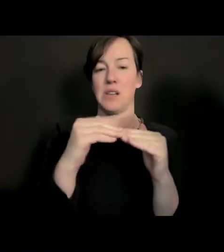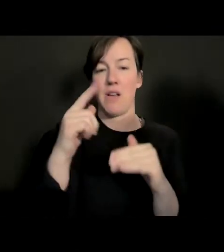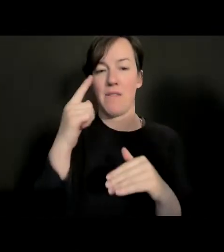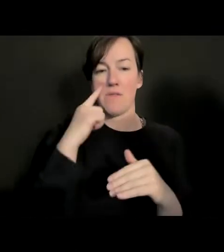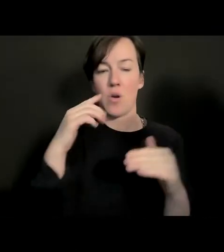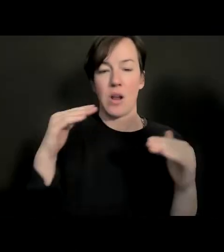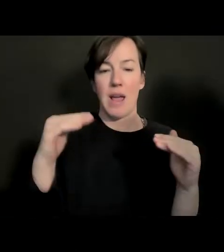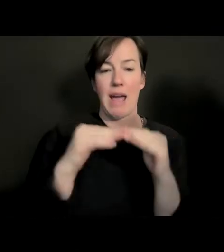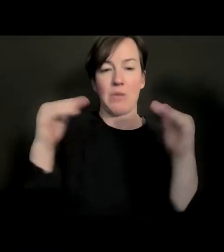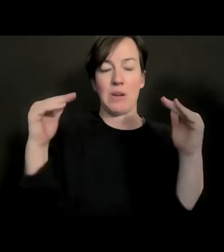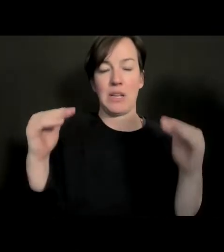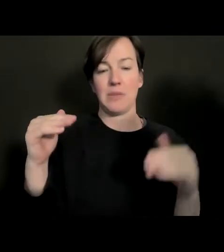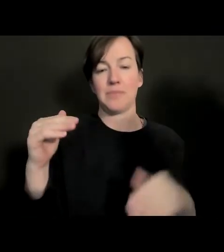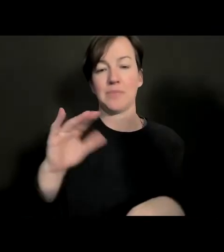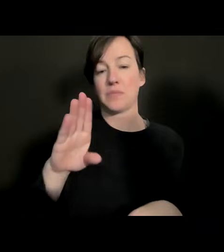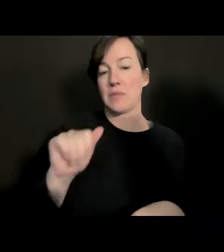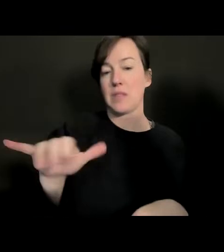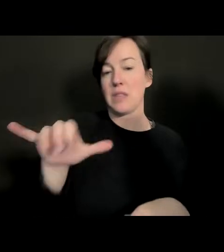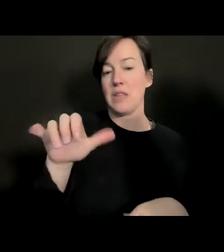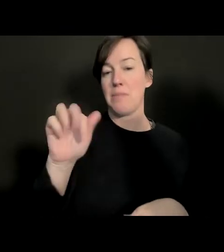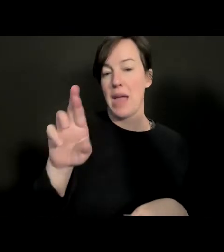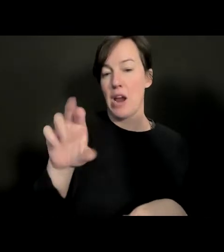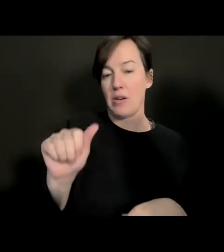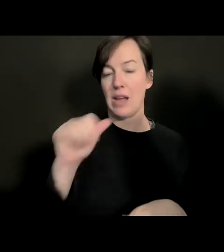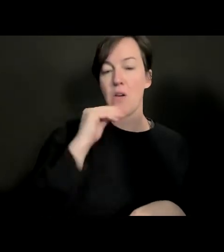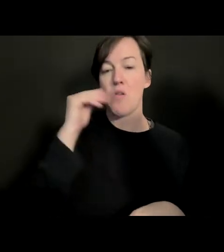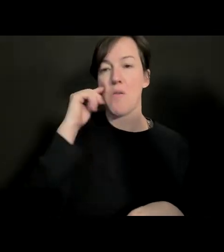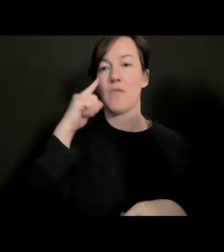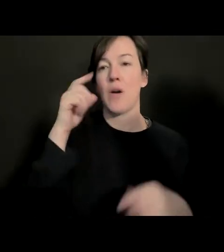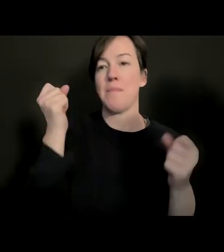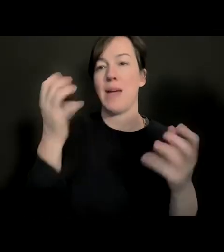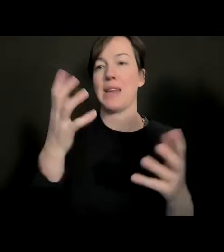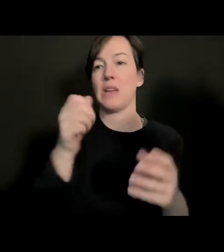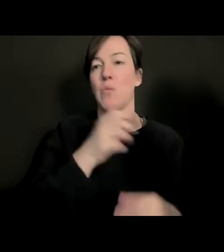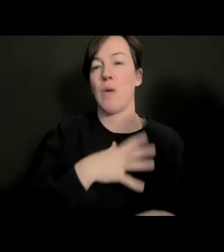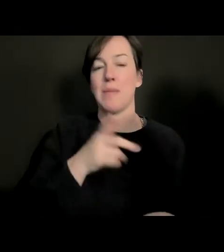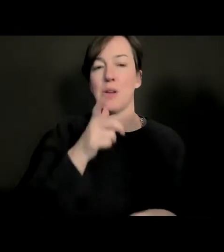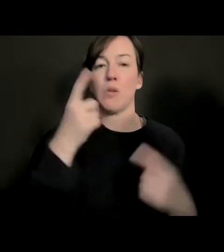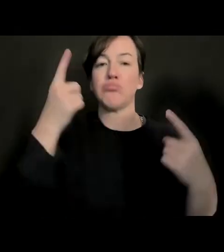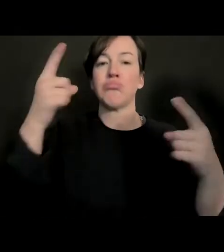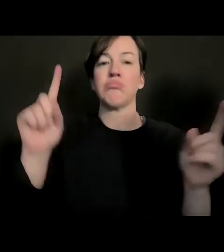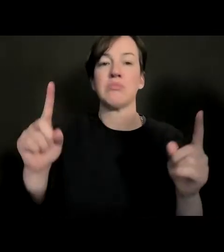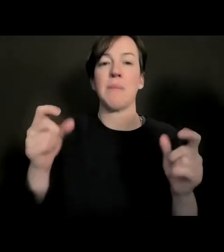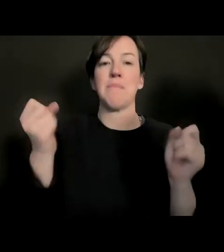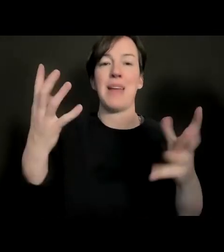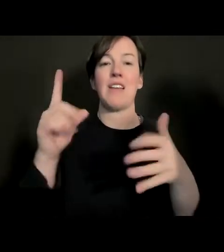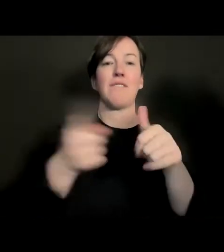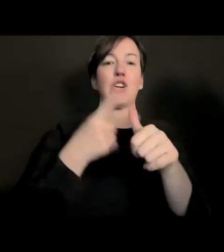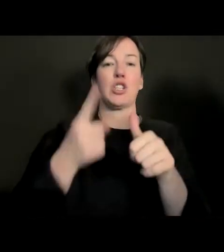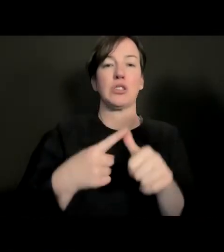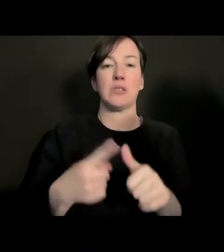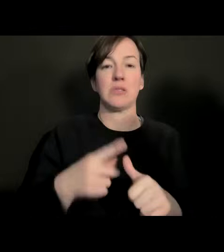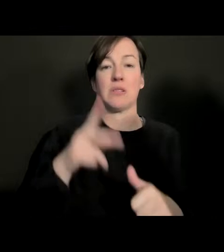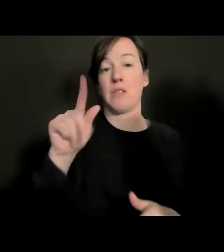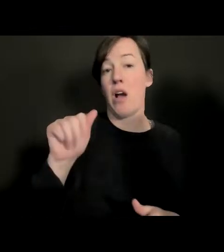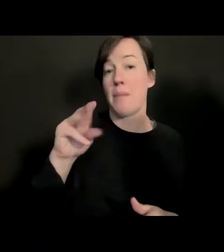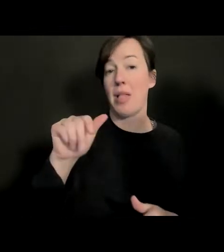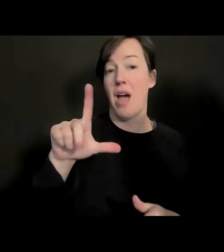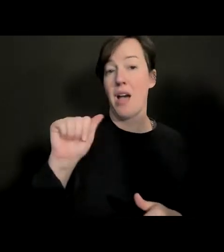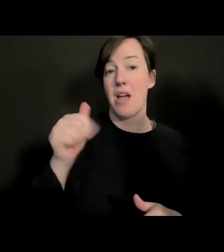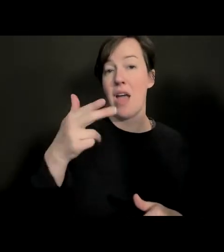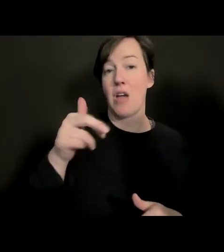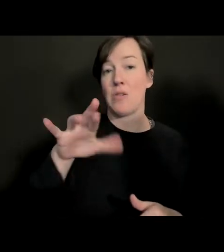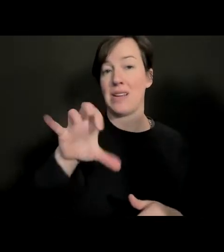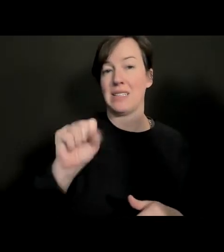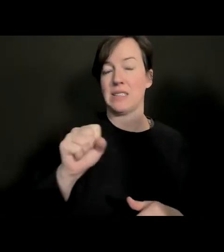The Bay Area was the home to many women who have achieved significant firsts, including Kamala Harris, the first woman